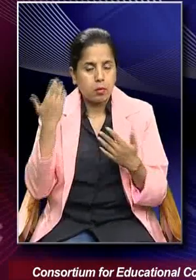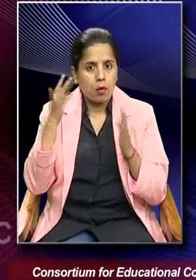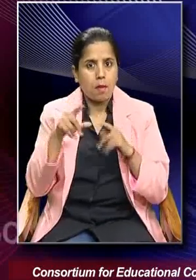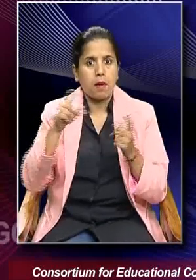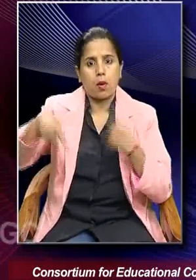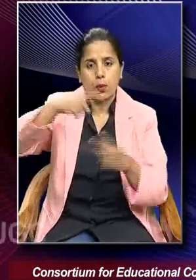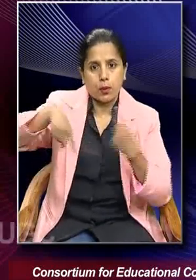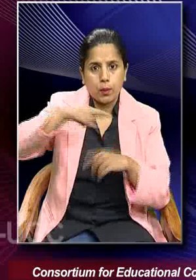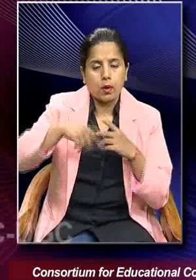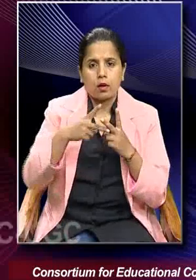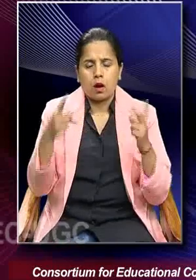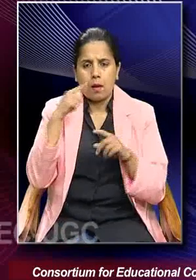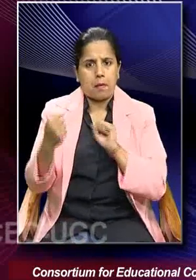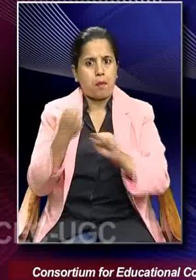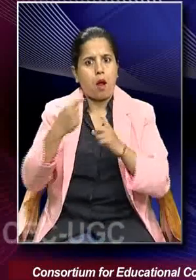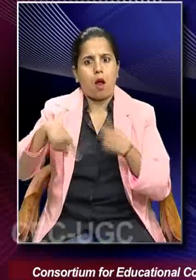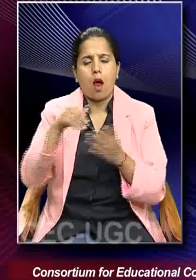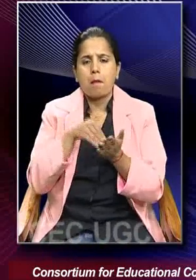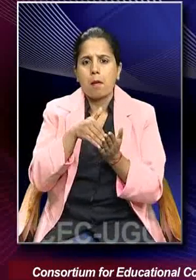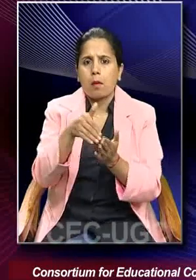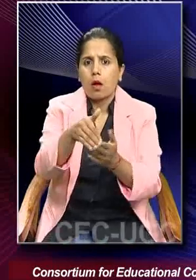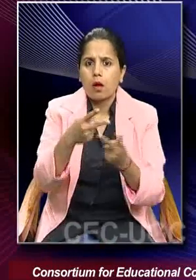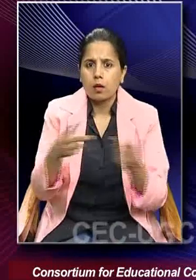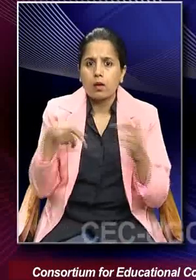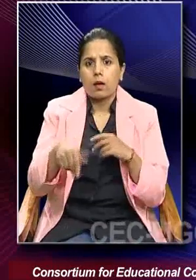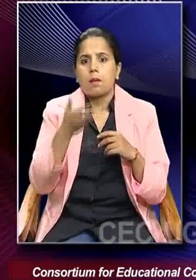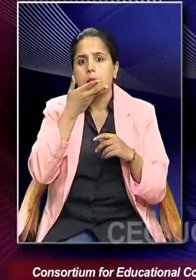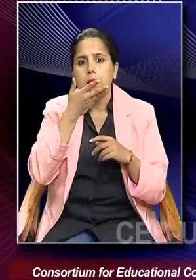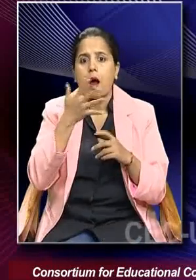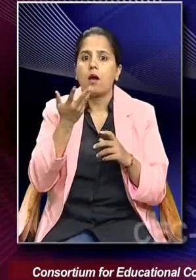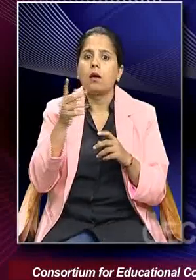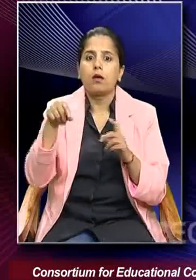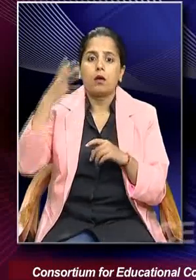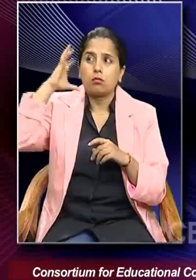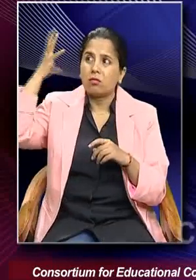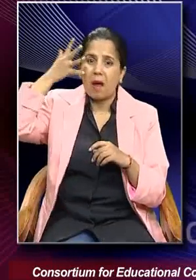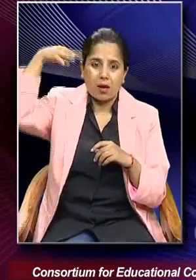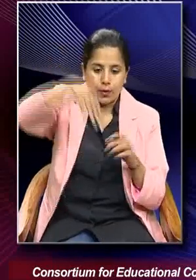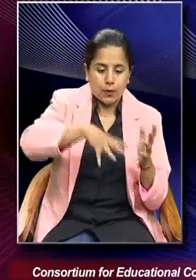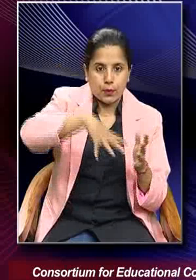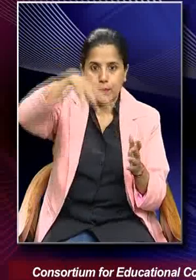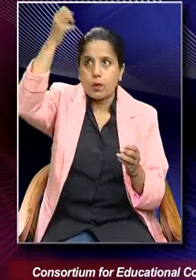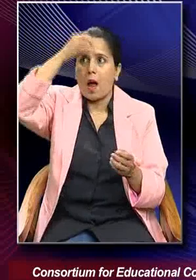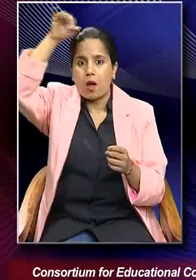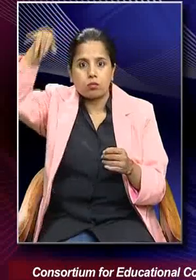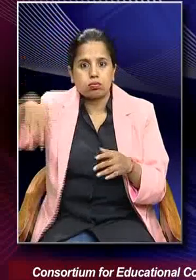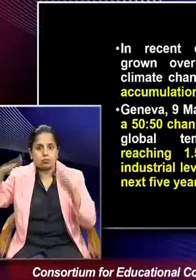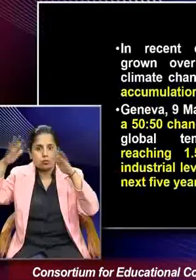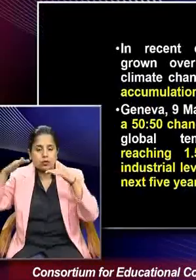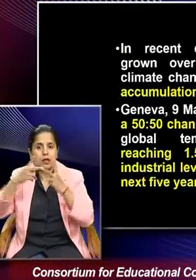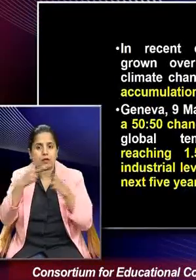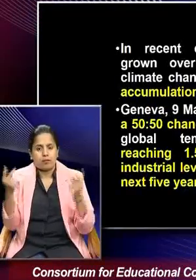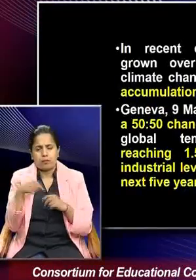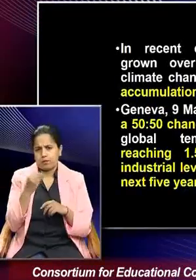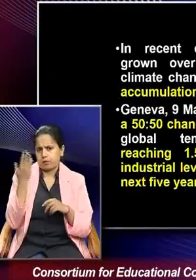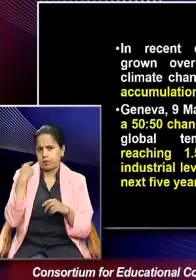frequency, intensity, and changes in the climate and the water cycle, carbon and the water cycle. Recent decades, we have seen